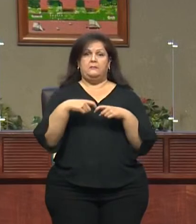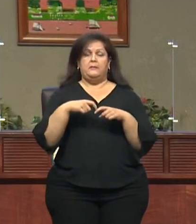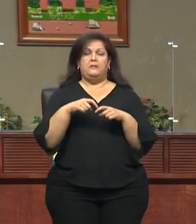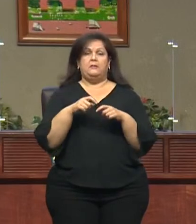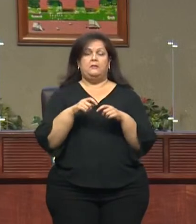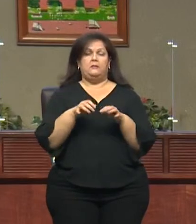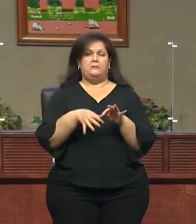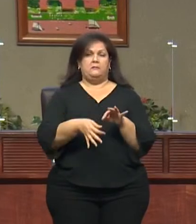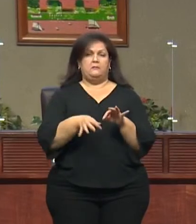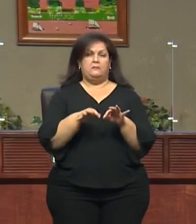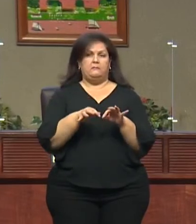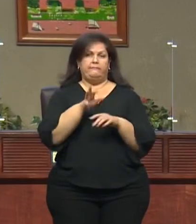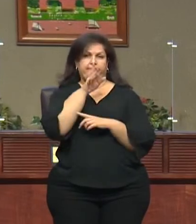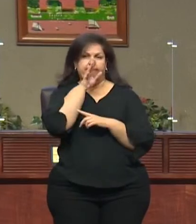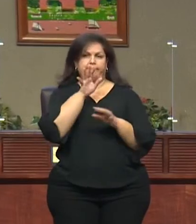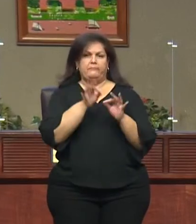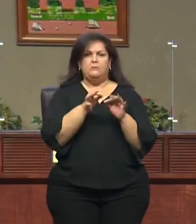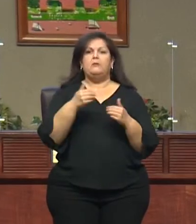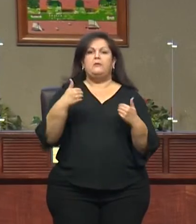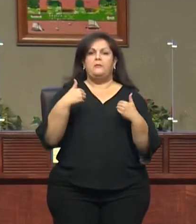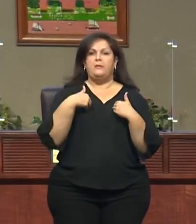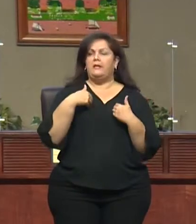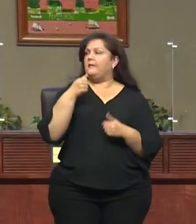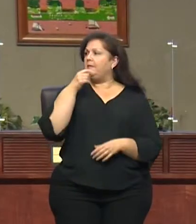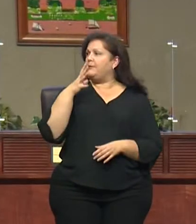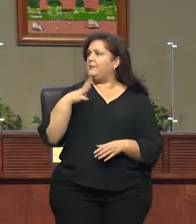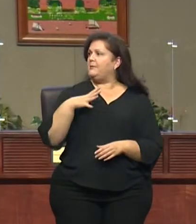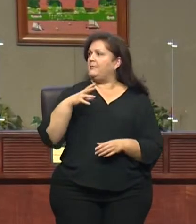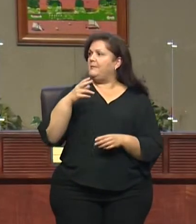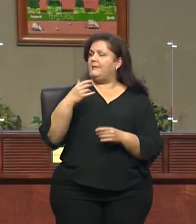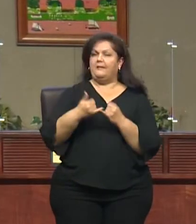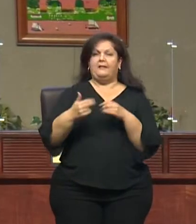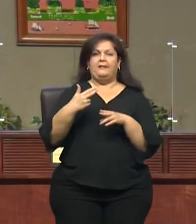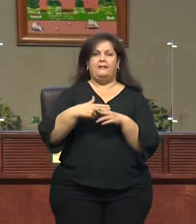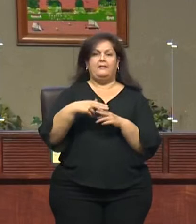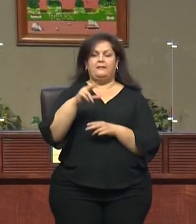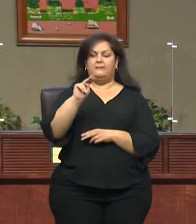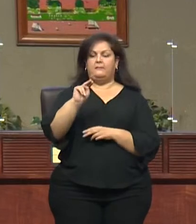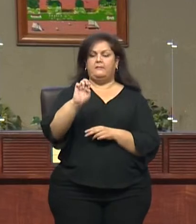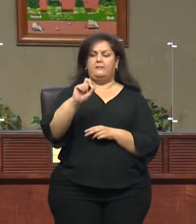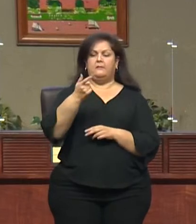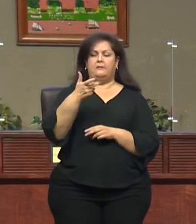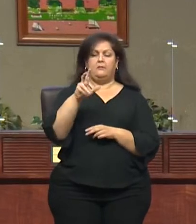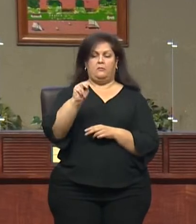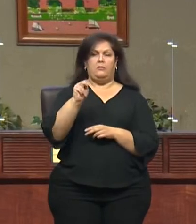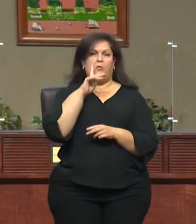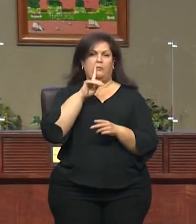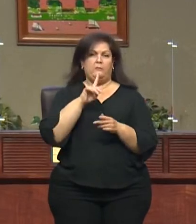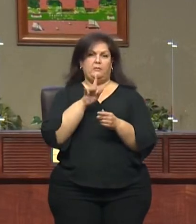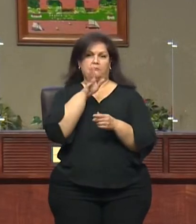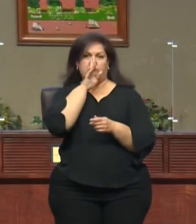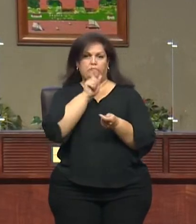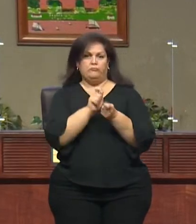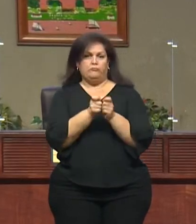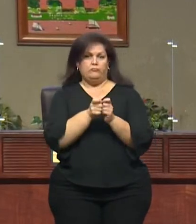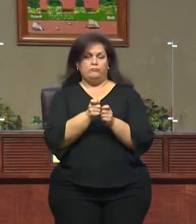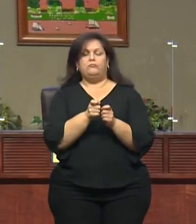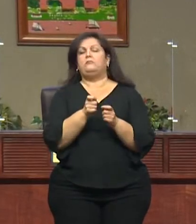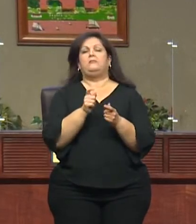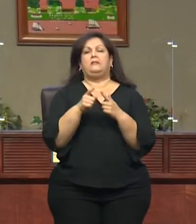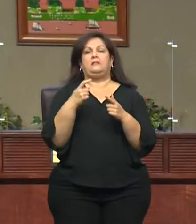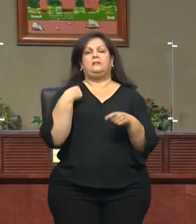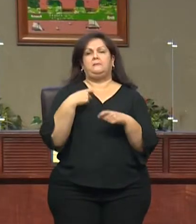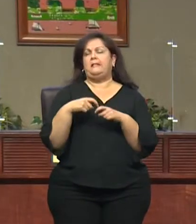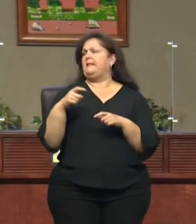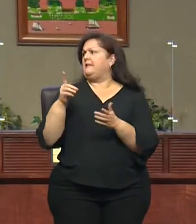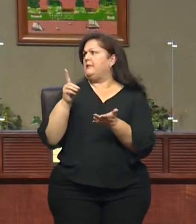translations, we have Ms. Negron, who is going to be translating for me. Dr. Pino is fluent,